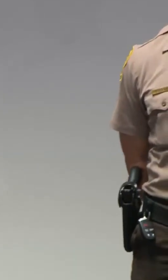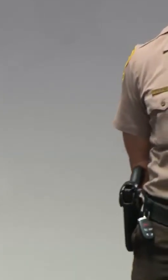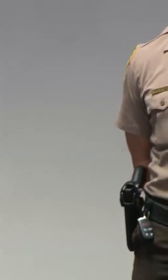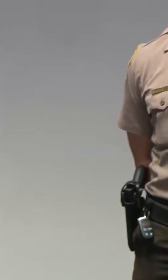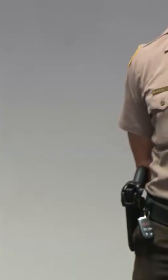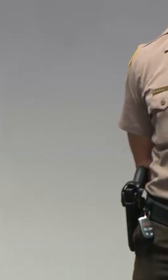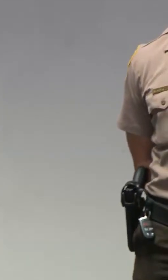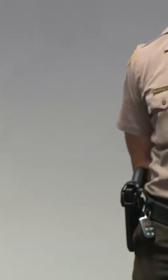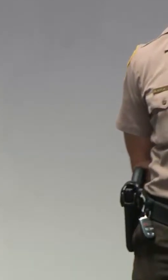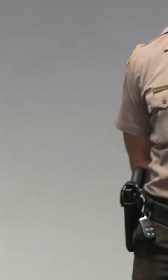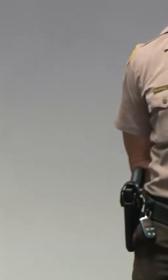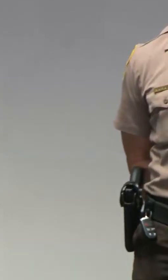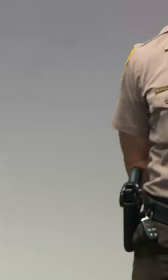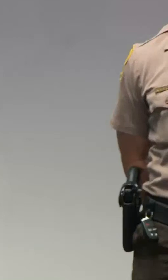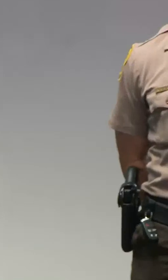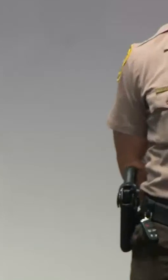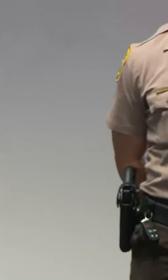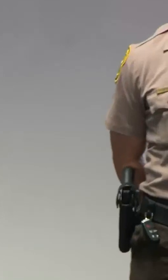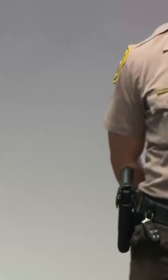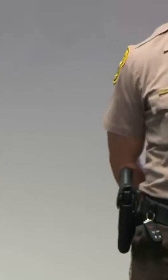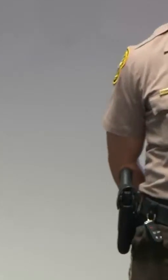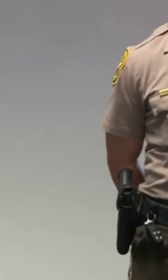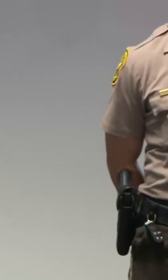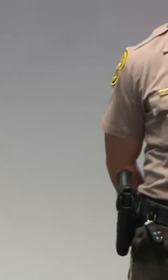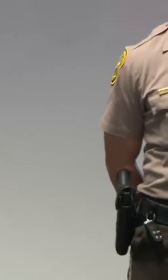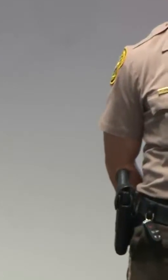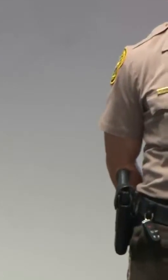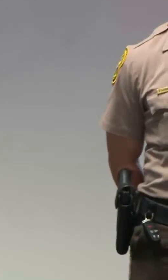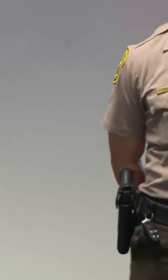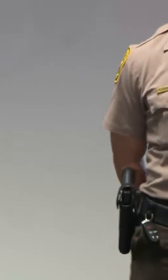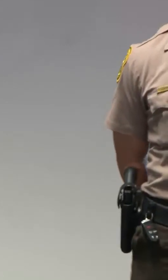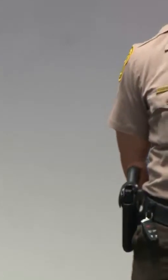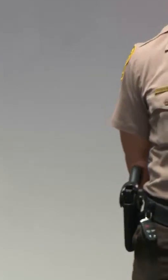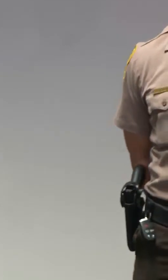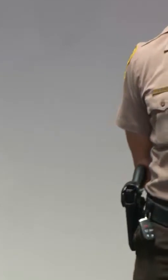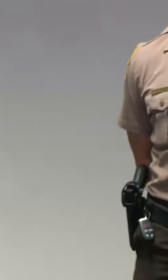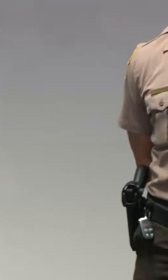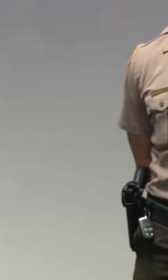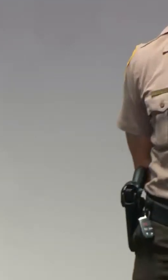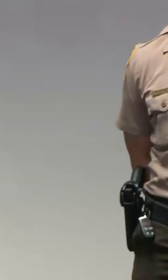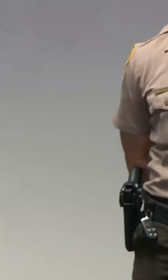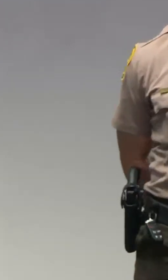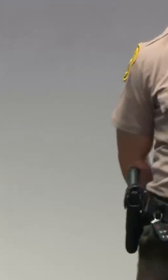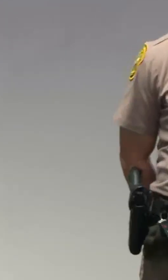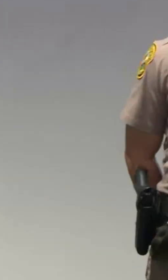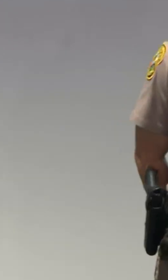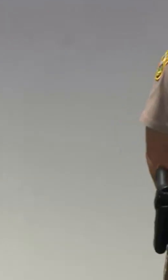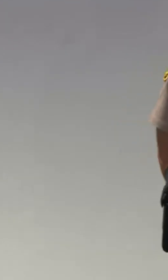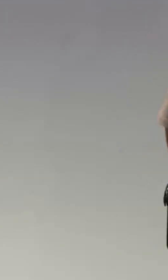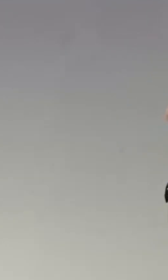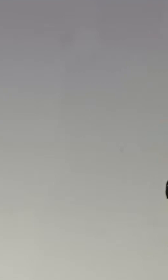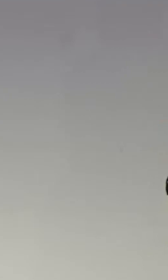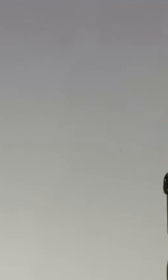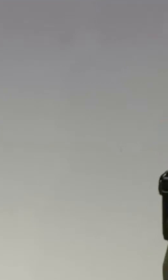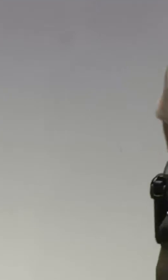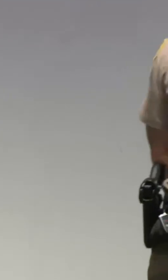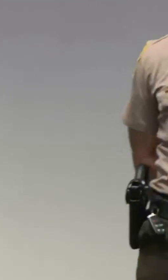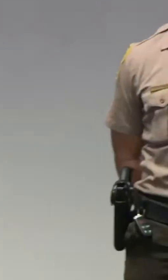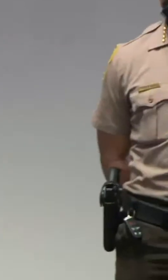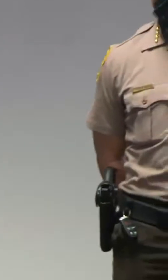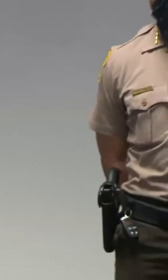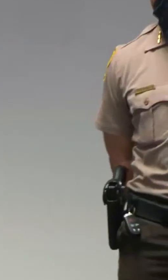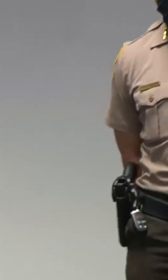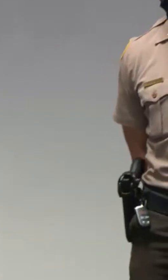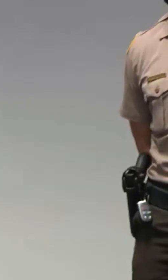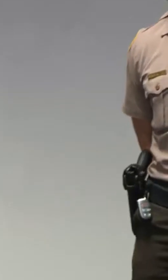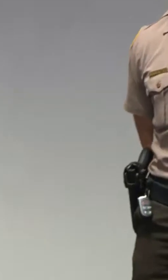So our fight will continue. Richard, by any chance you speak Spanish or no? Mi español es un poco. Could you explain a little bit